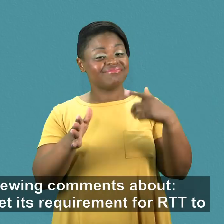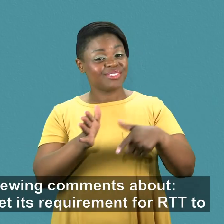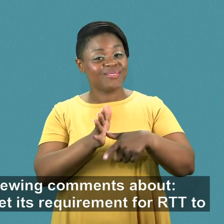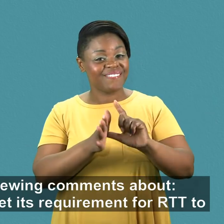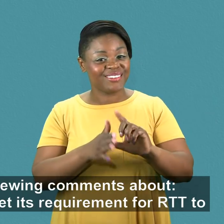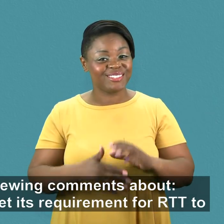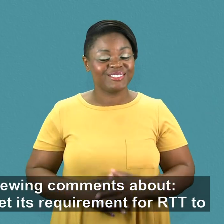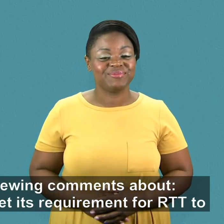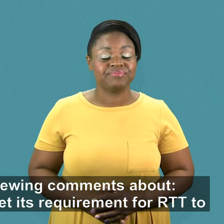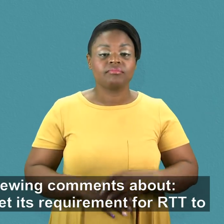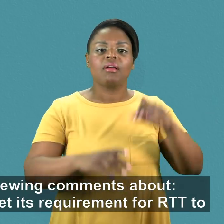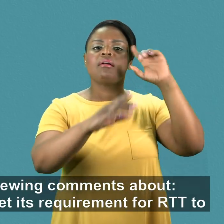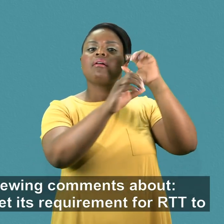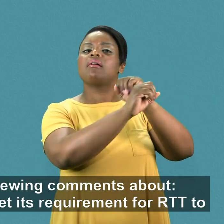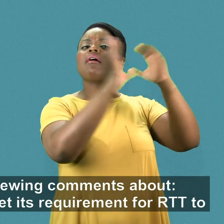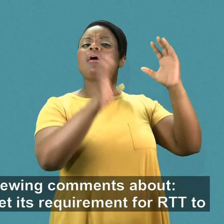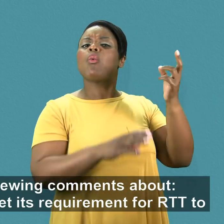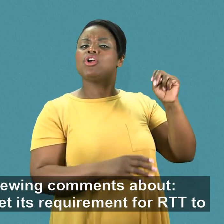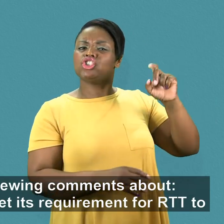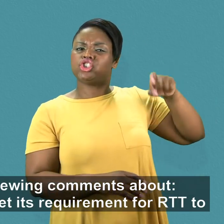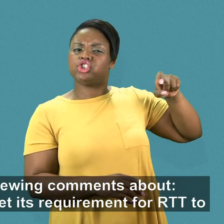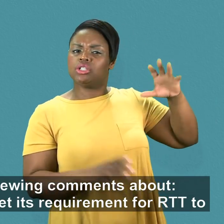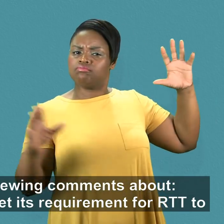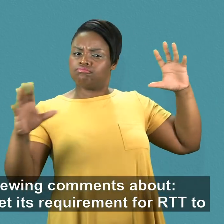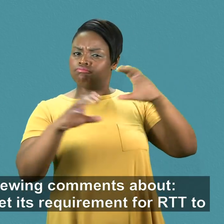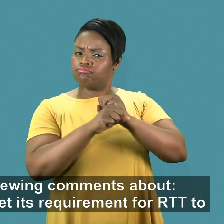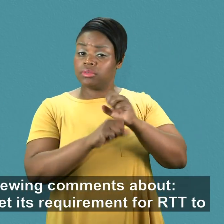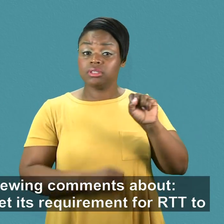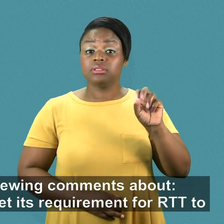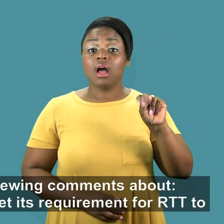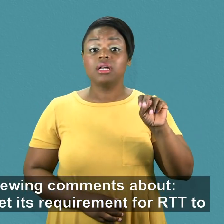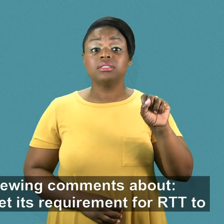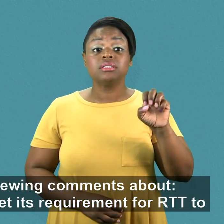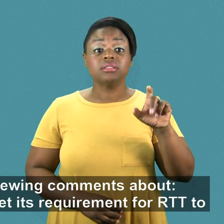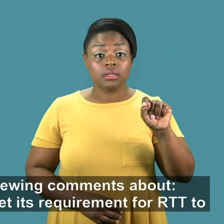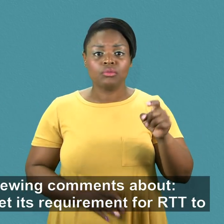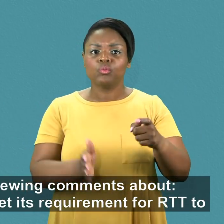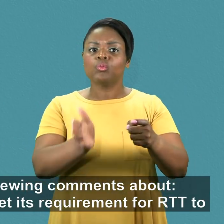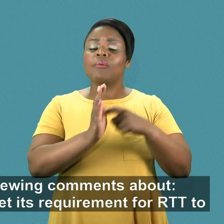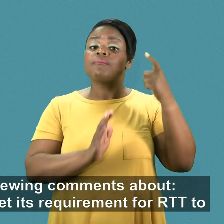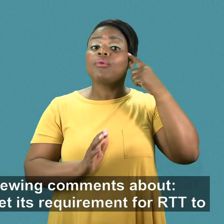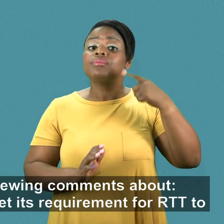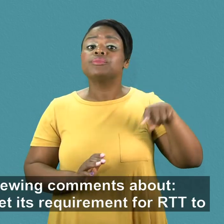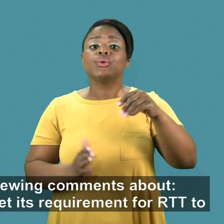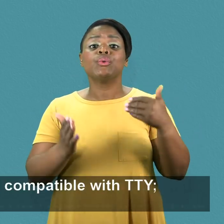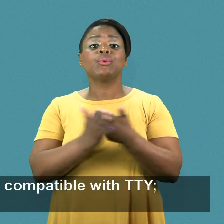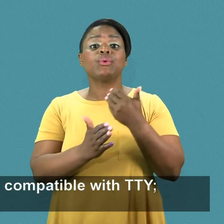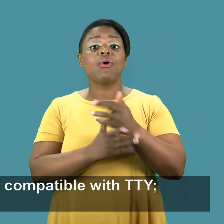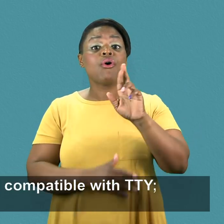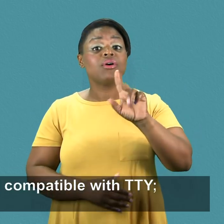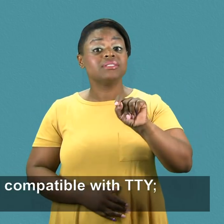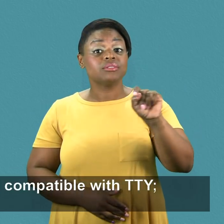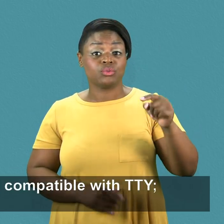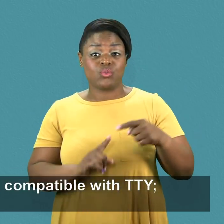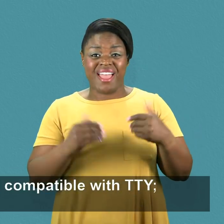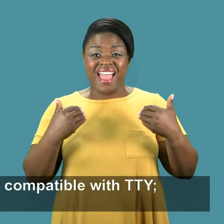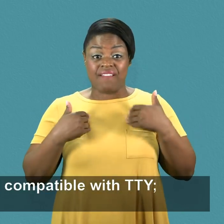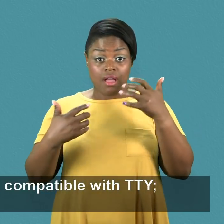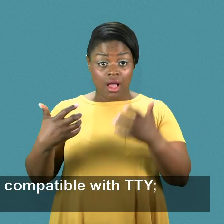A timeline to sunset its requirement for RTT to be backward compatible with TTY